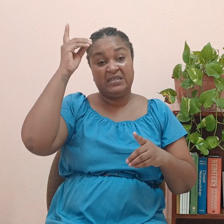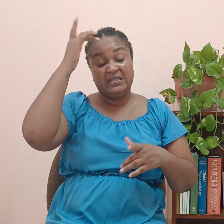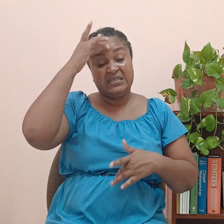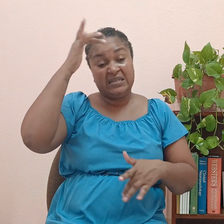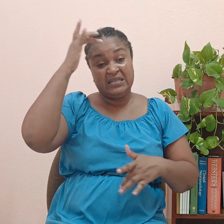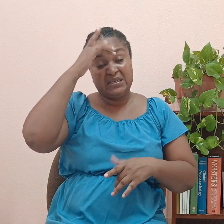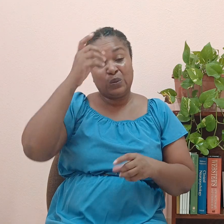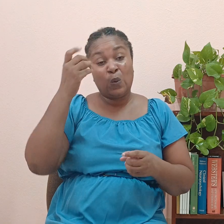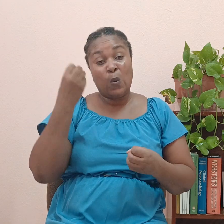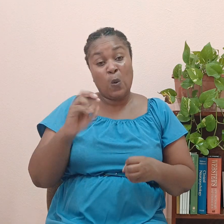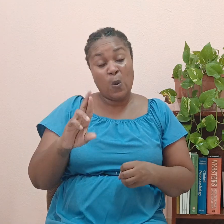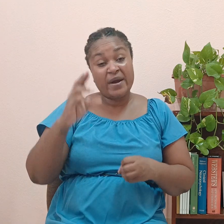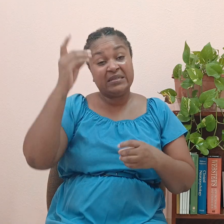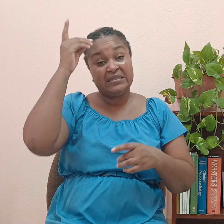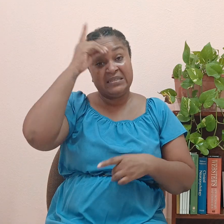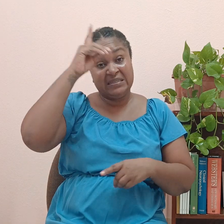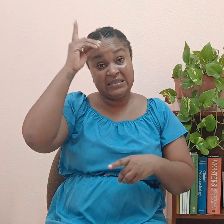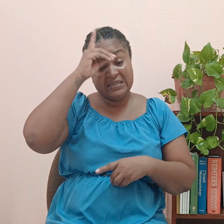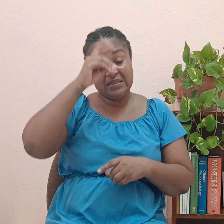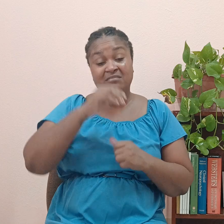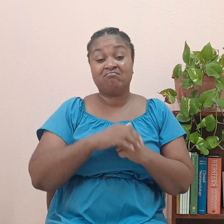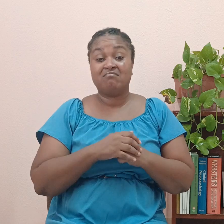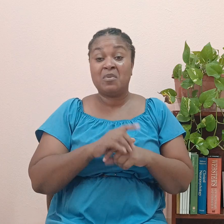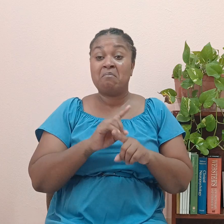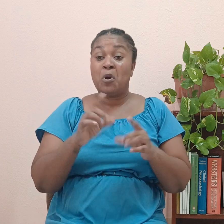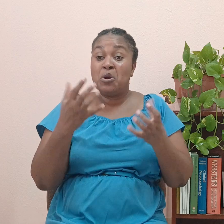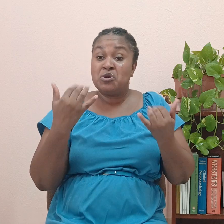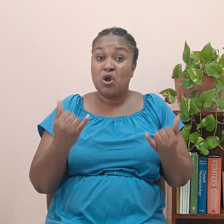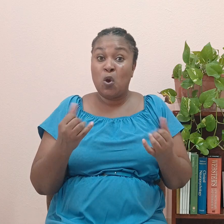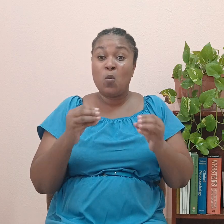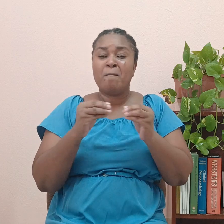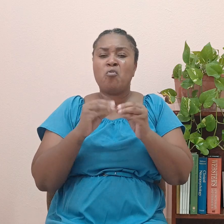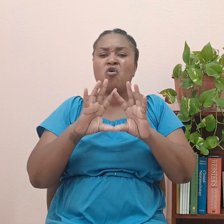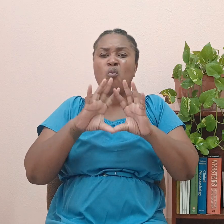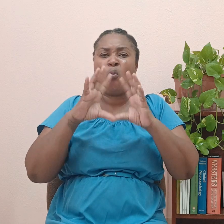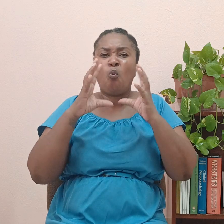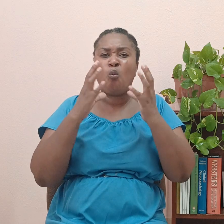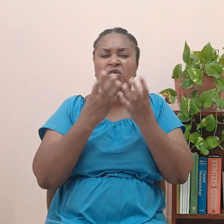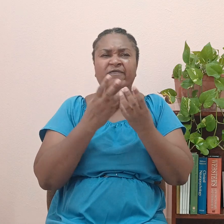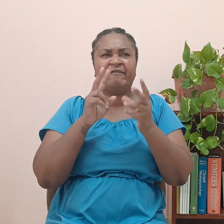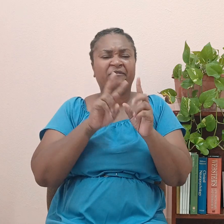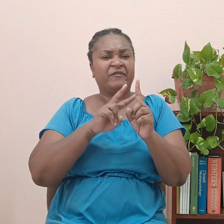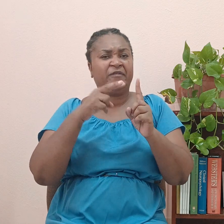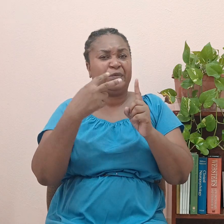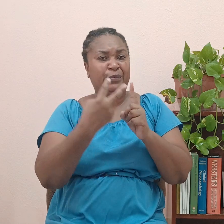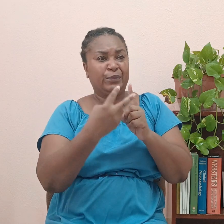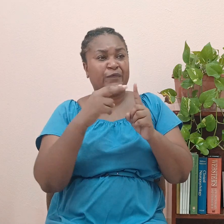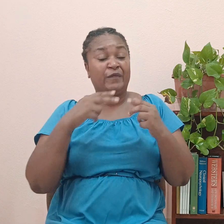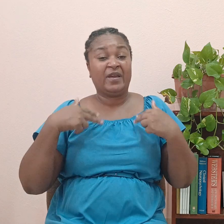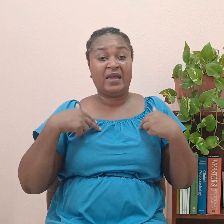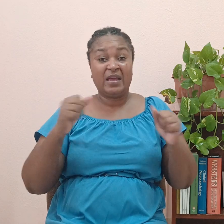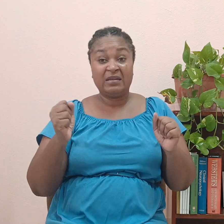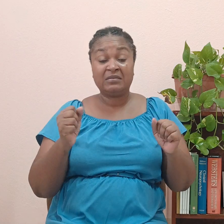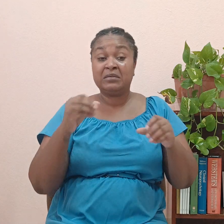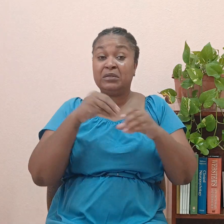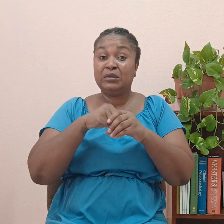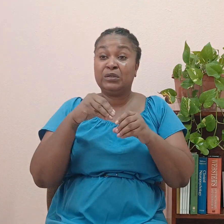Instead, they embrace a more holistic view of wellness that includes a state of thriving in